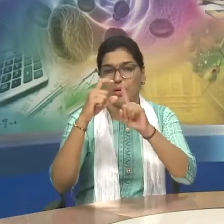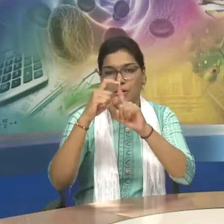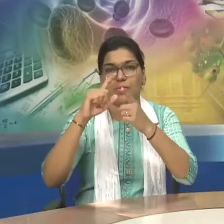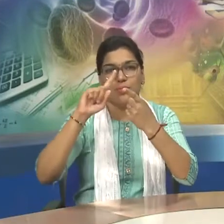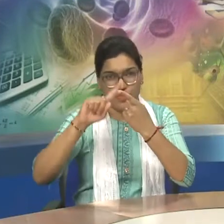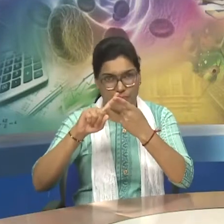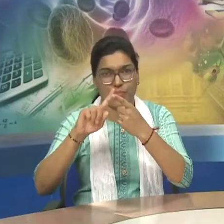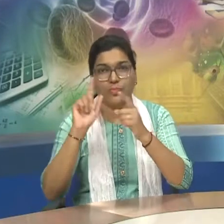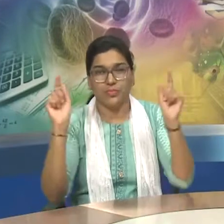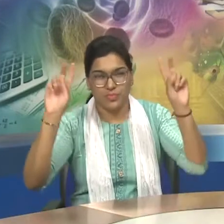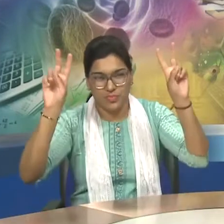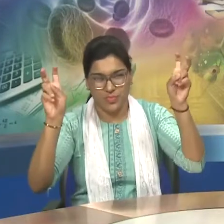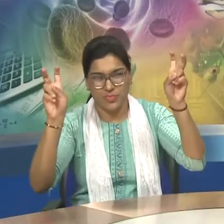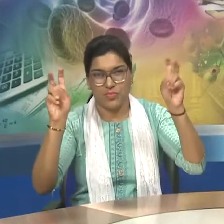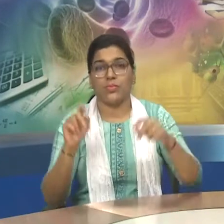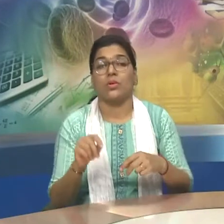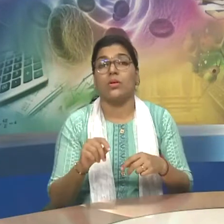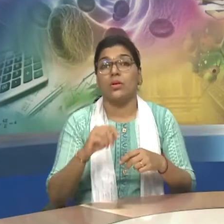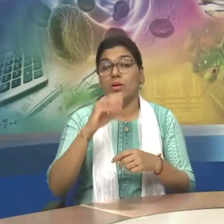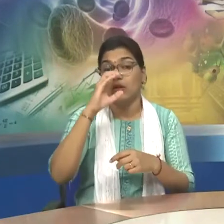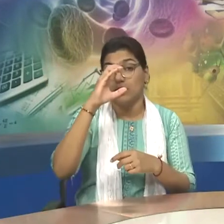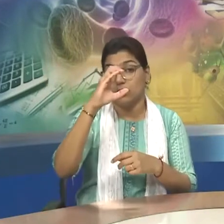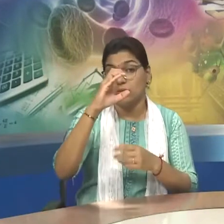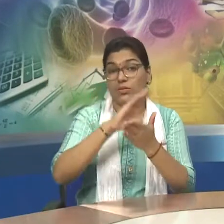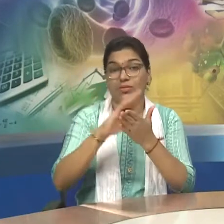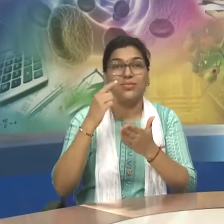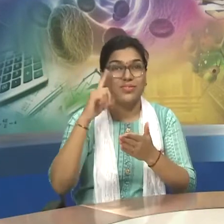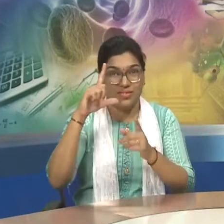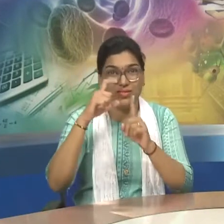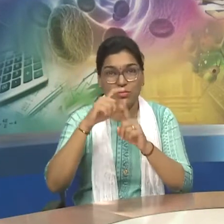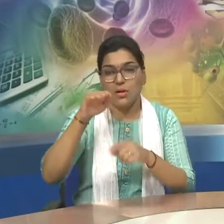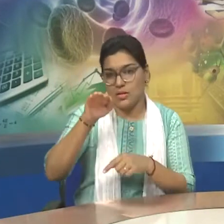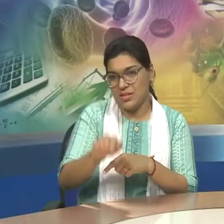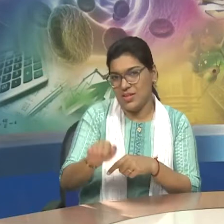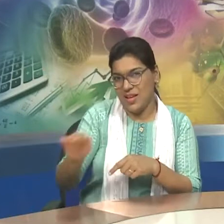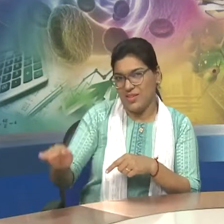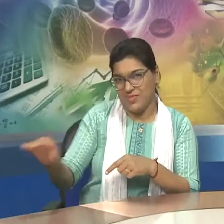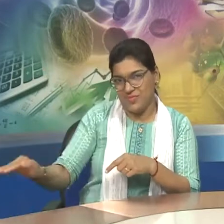For example, the concept of